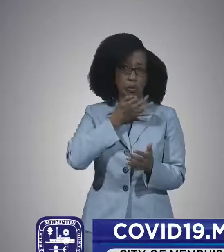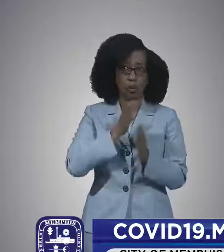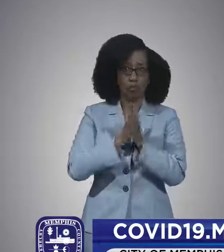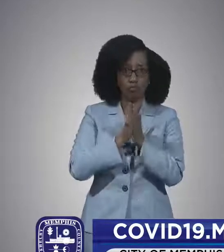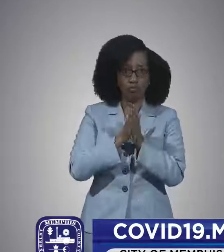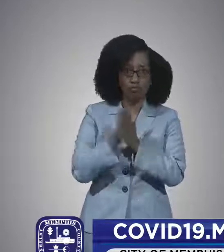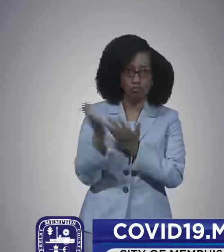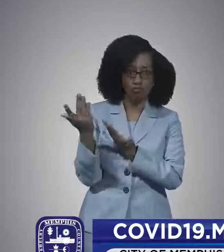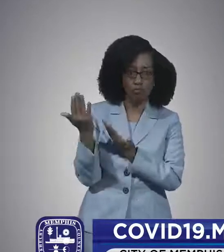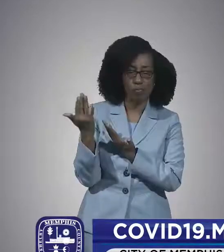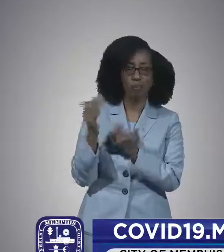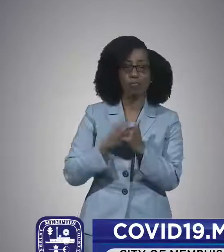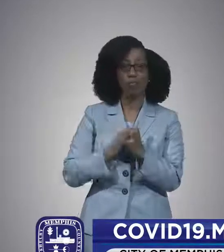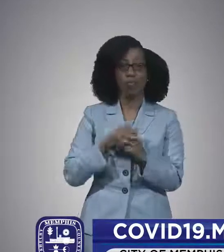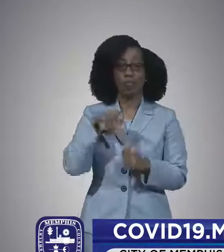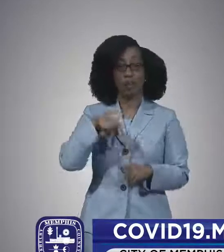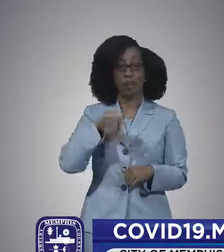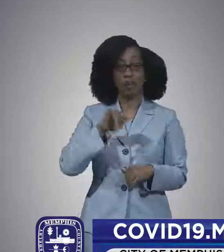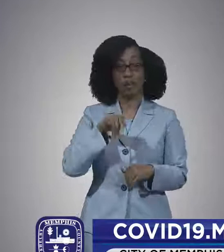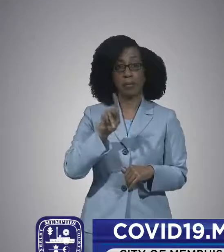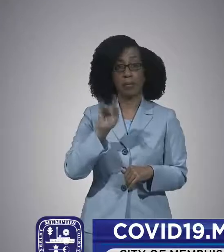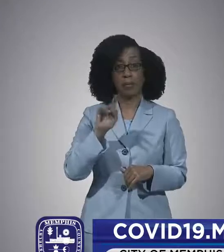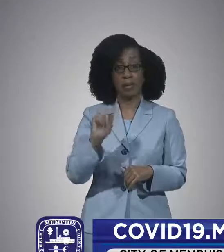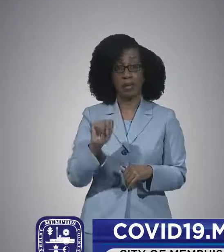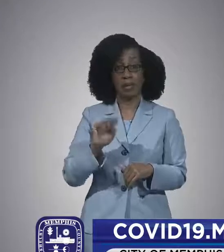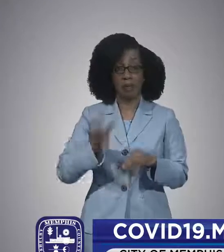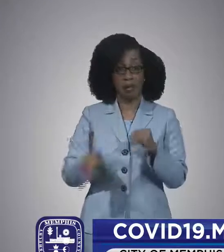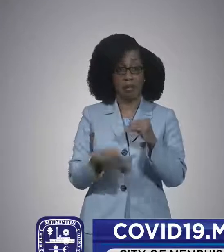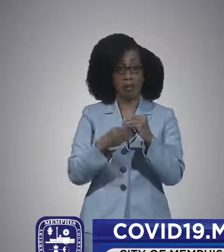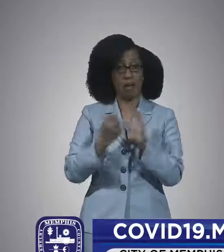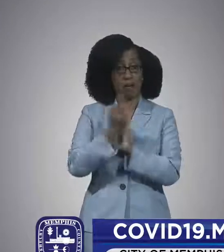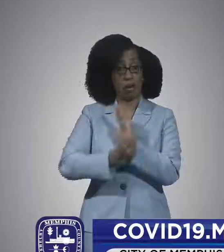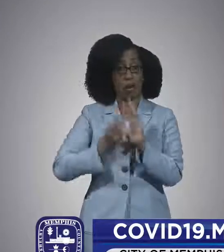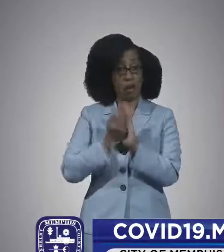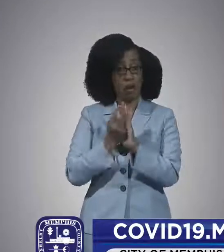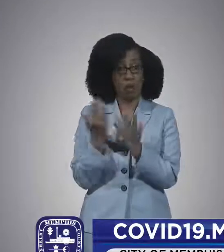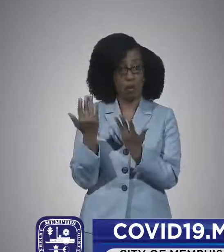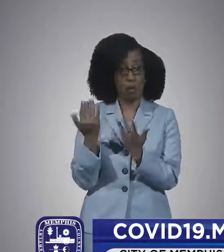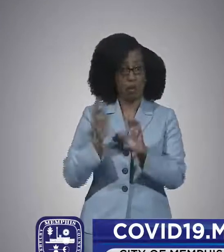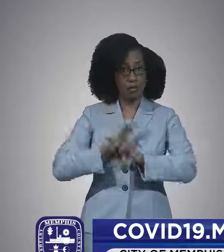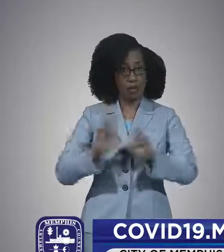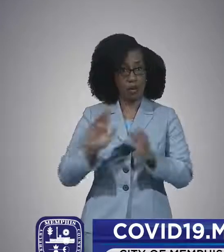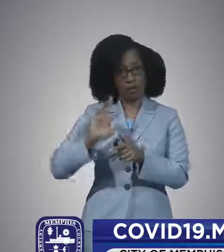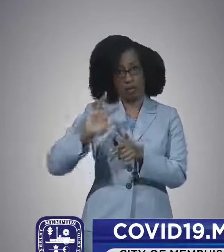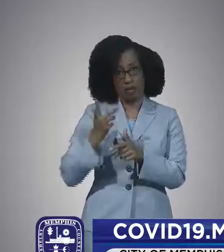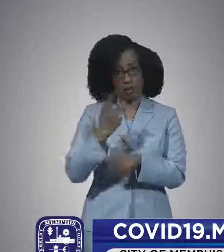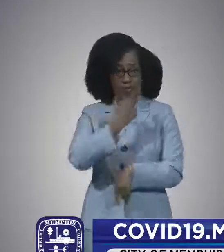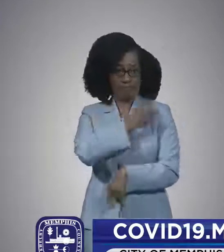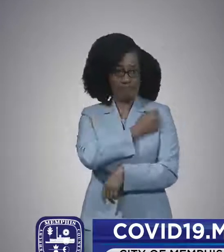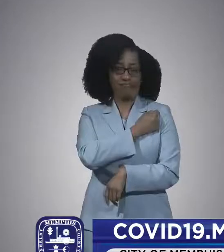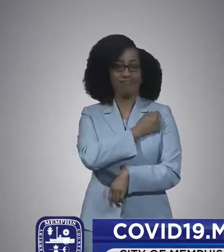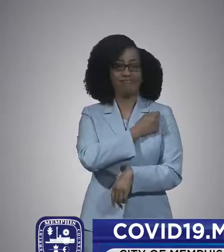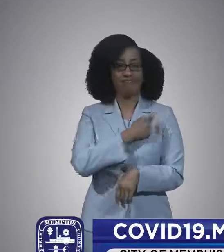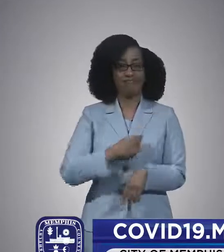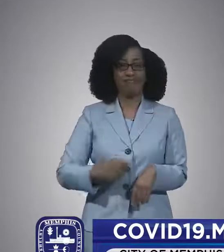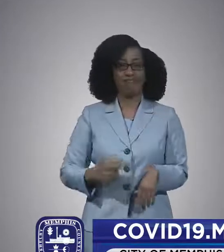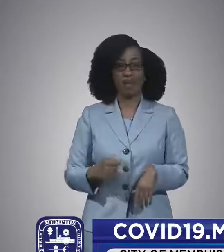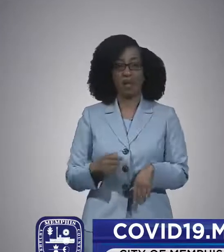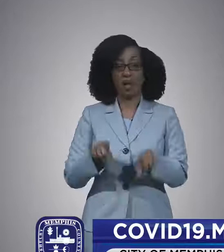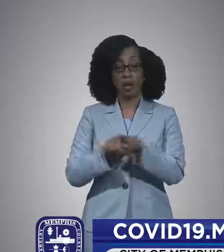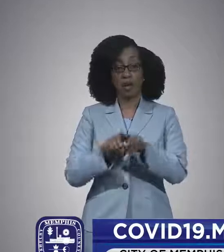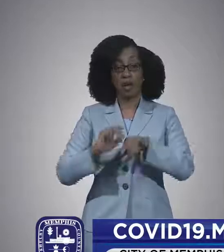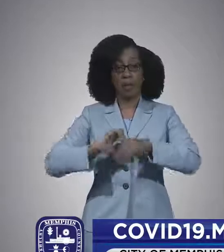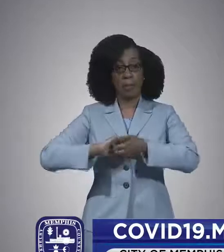that. The Pipkin building, that's why they're expanding their hours now. We are working with our partners in Germantown